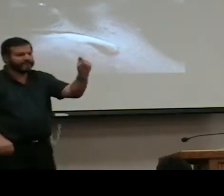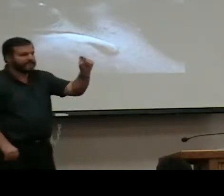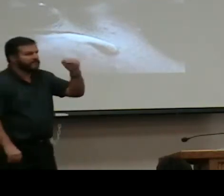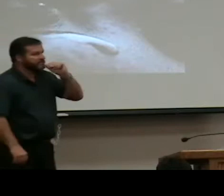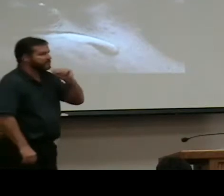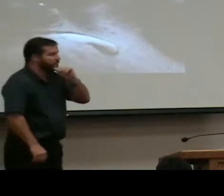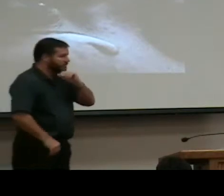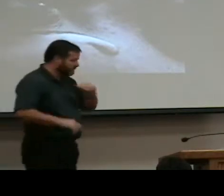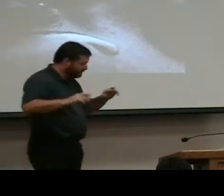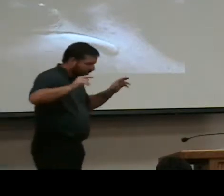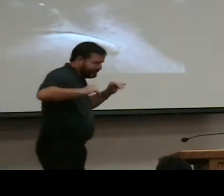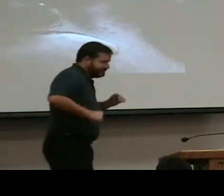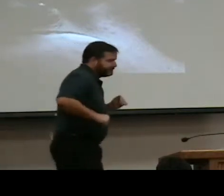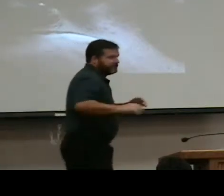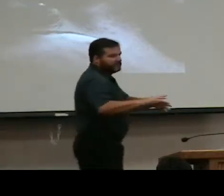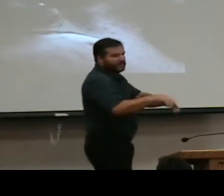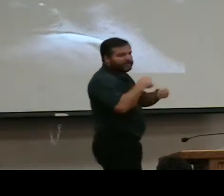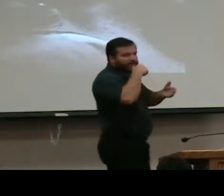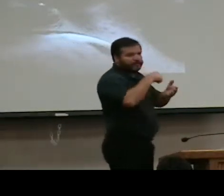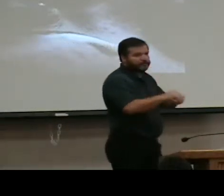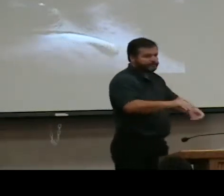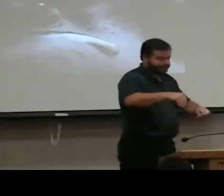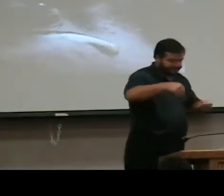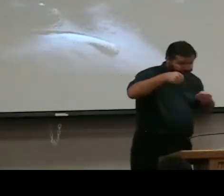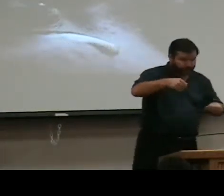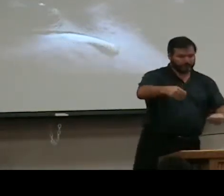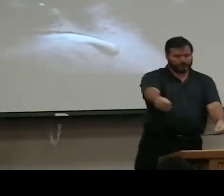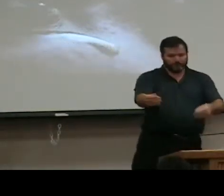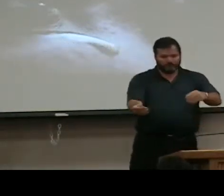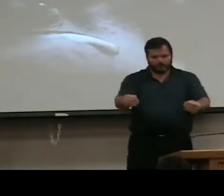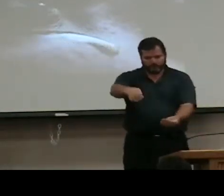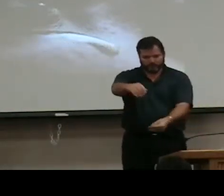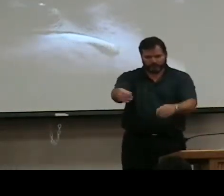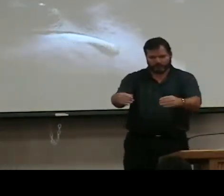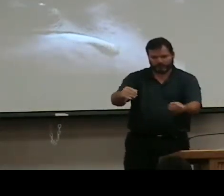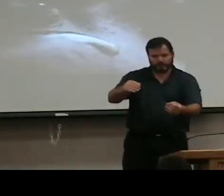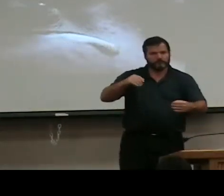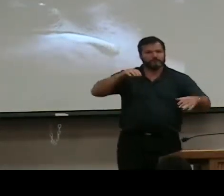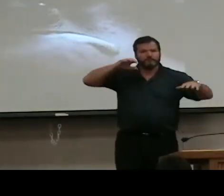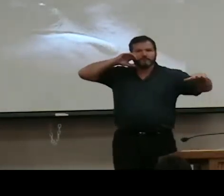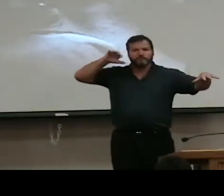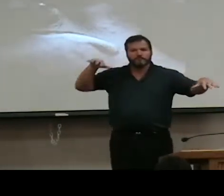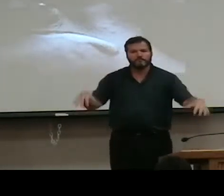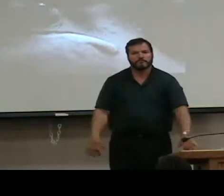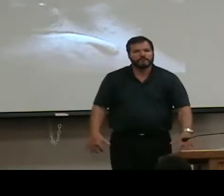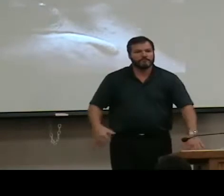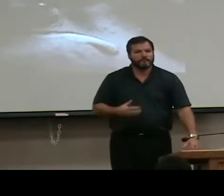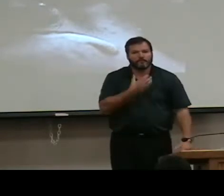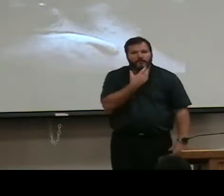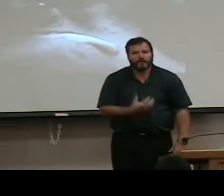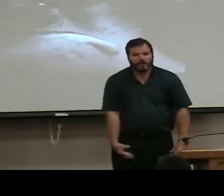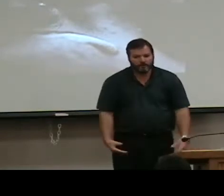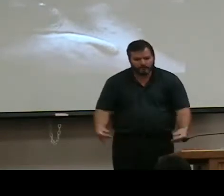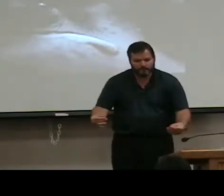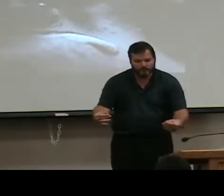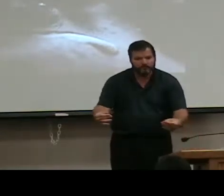everything, we left Phoenix, everything. Got a letter. Wow, I looked at my letter. I was shocked. My